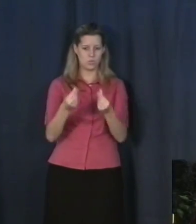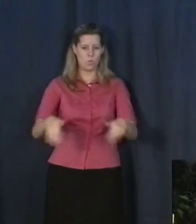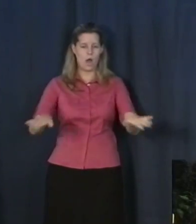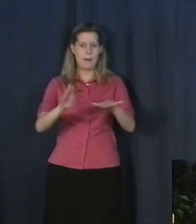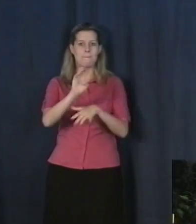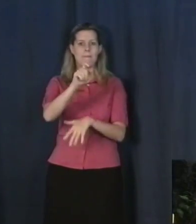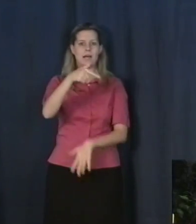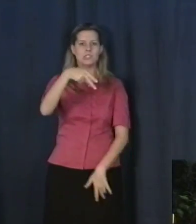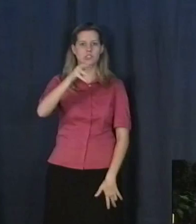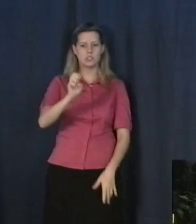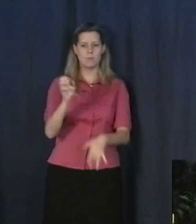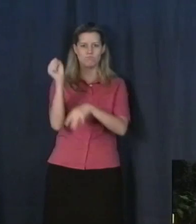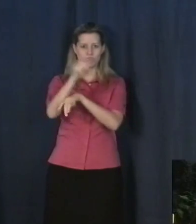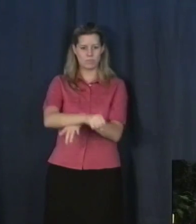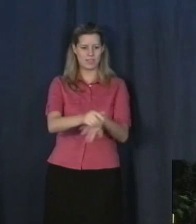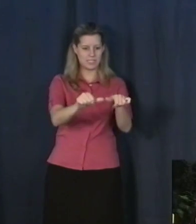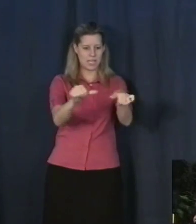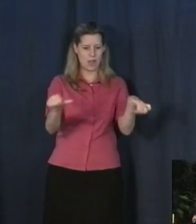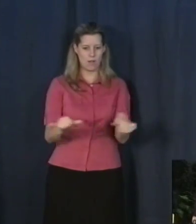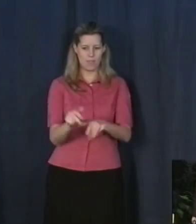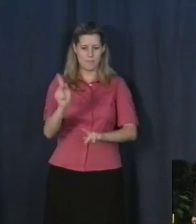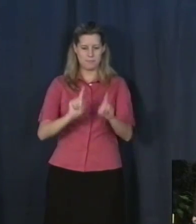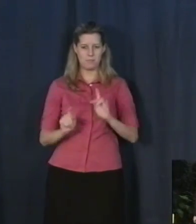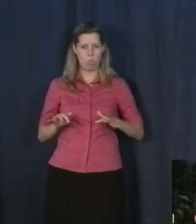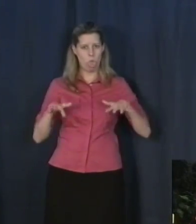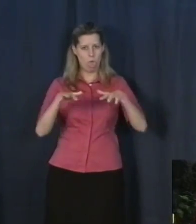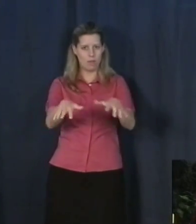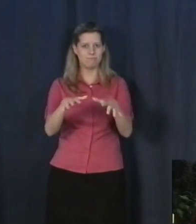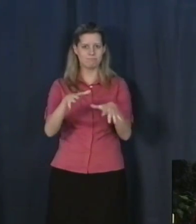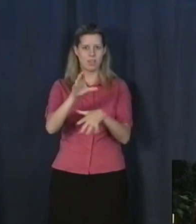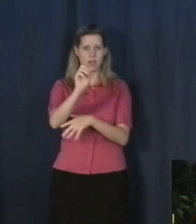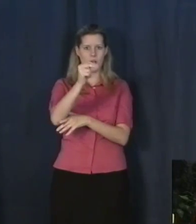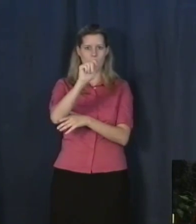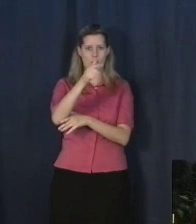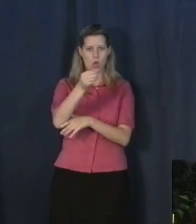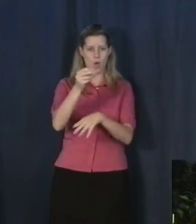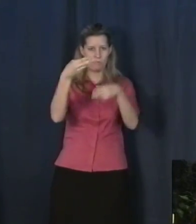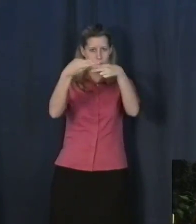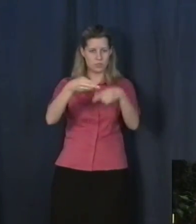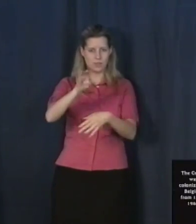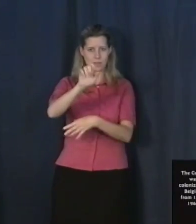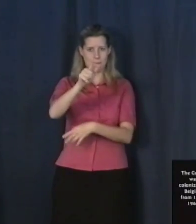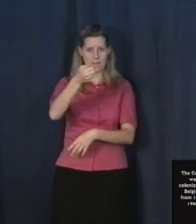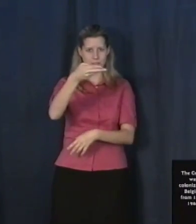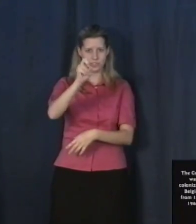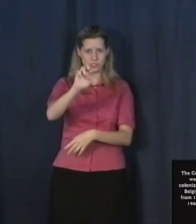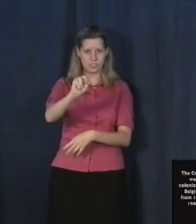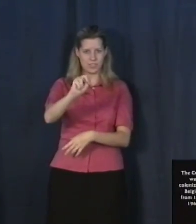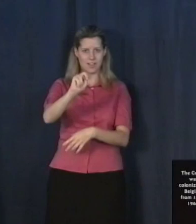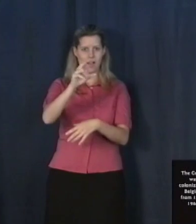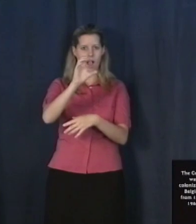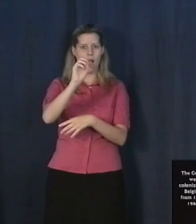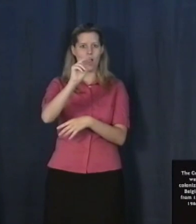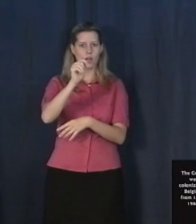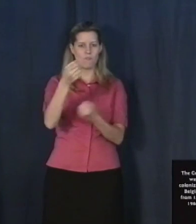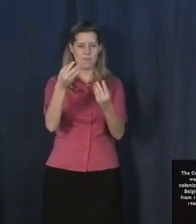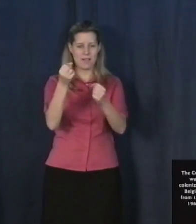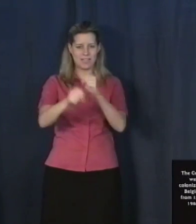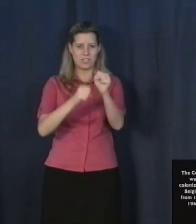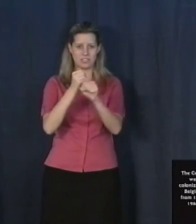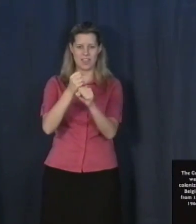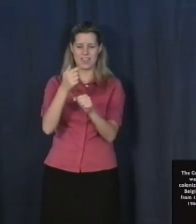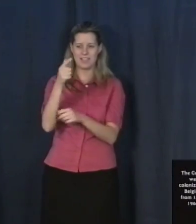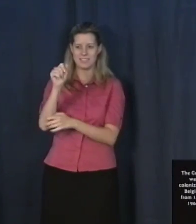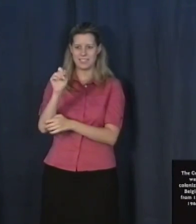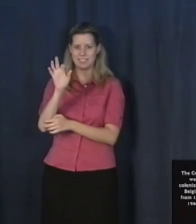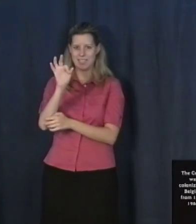over this area back in 1885. They colonized the Congo, and it was called the Belgian Congo for many, many years. Then in